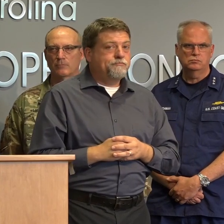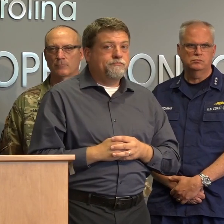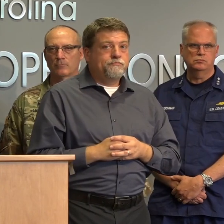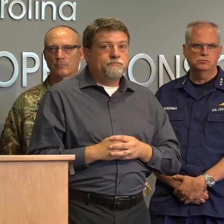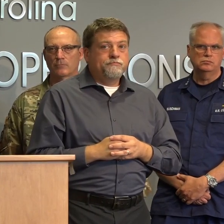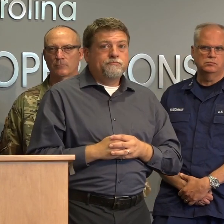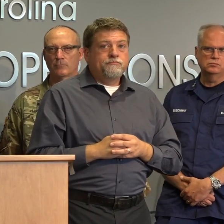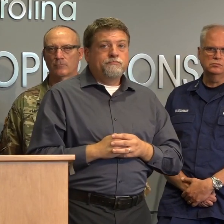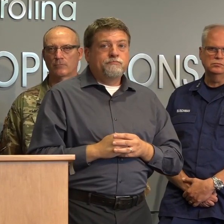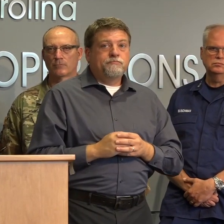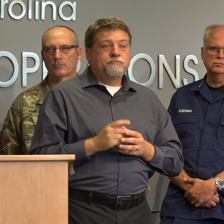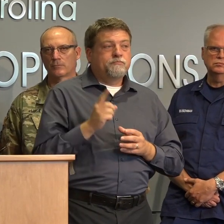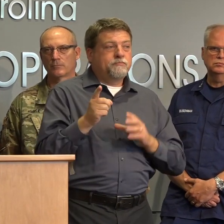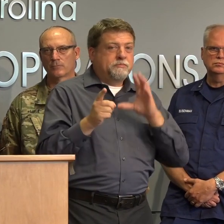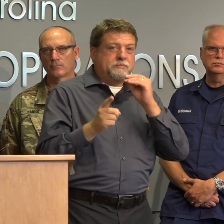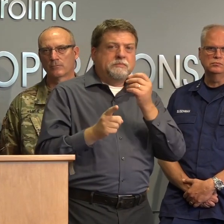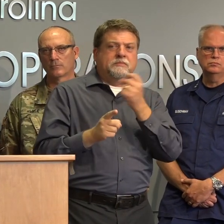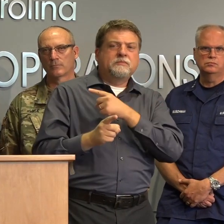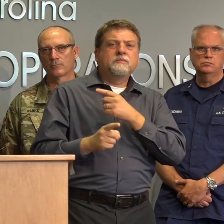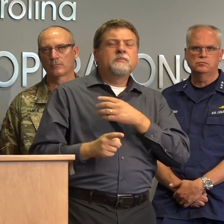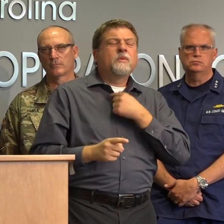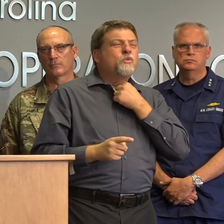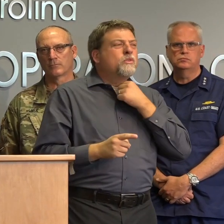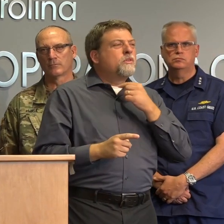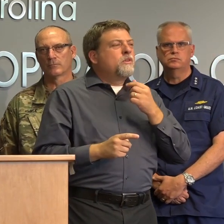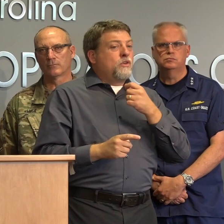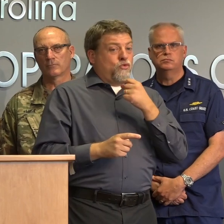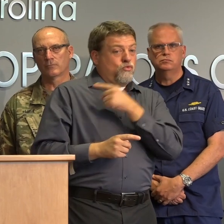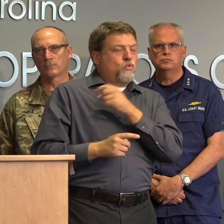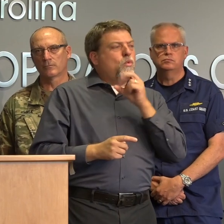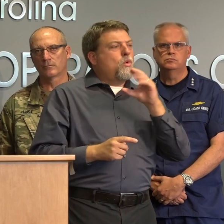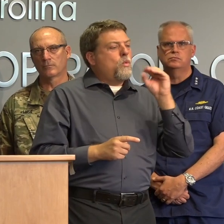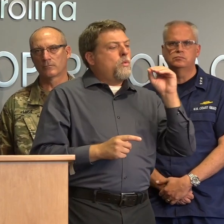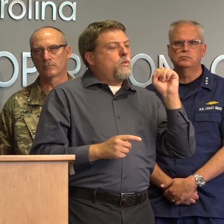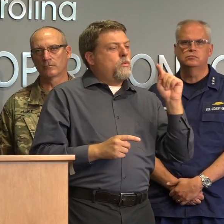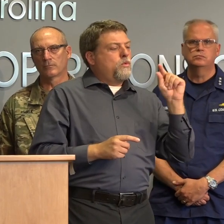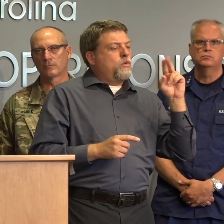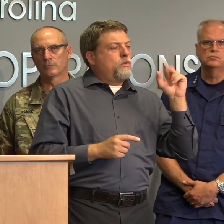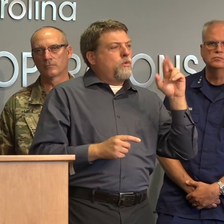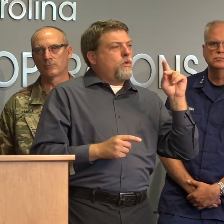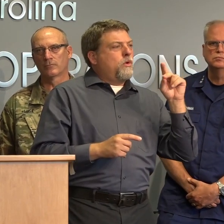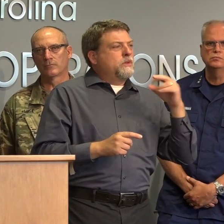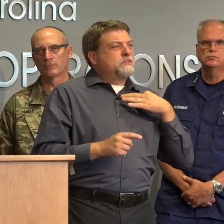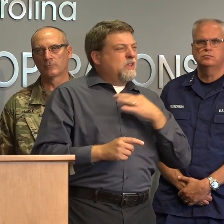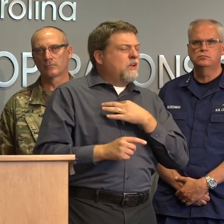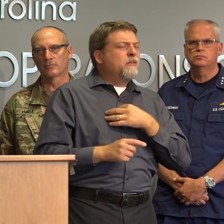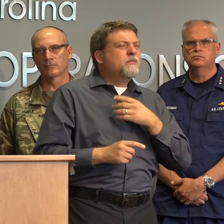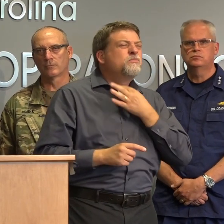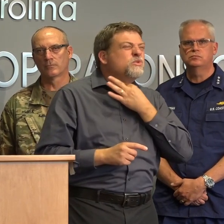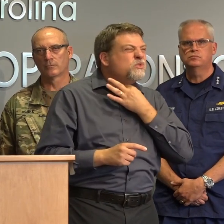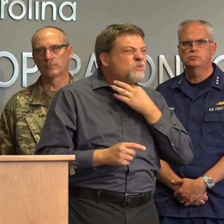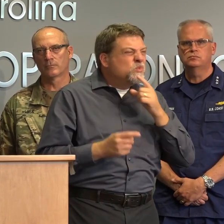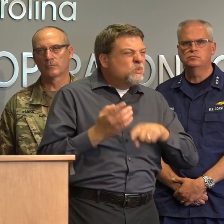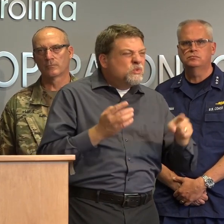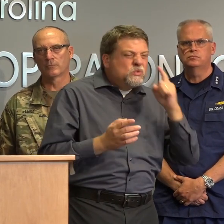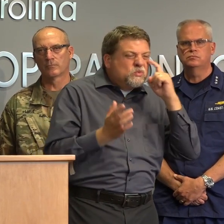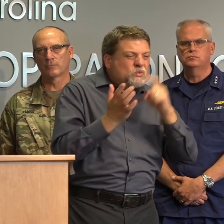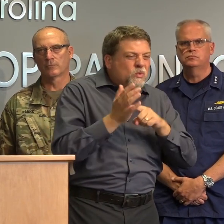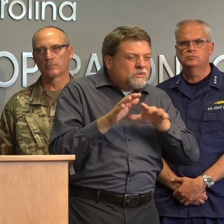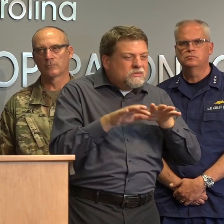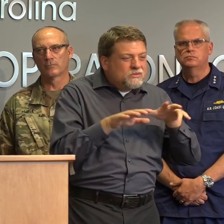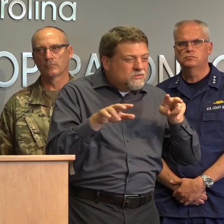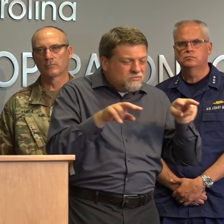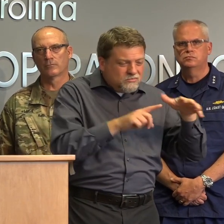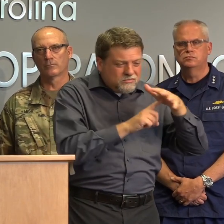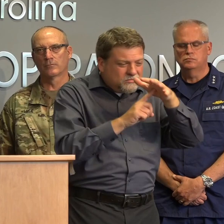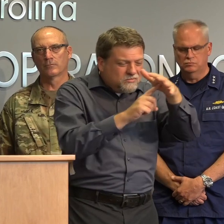Governor, yes, sir. Anyone else who's on the Coast Guard flight, I wonder if you can speak a little bit more to what you saw. I don't know if there were landmarks you recognized that other yep.